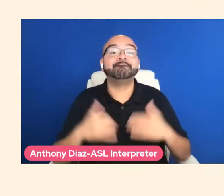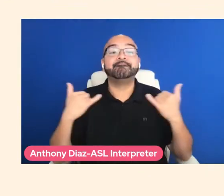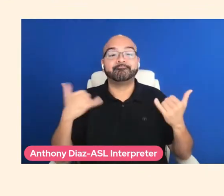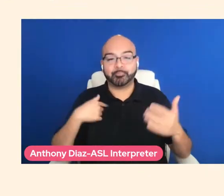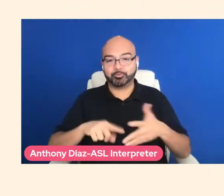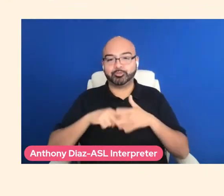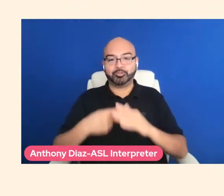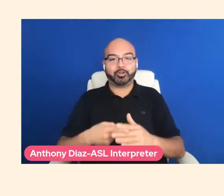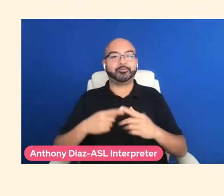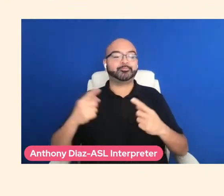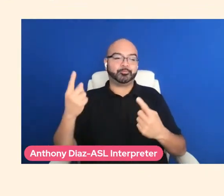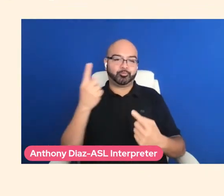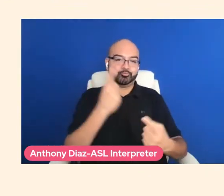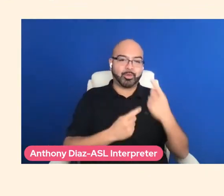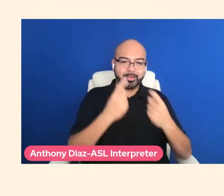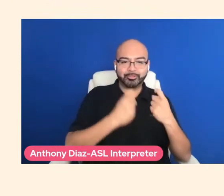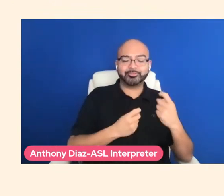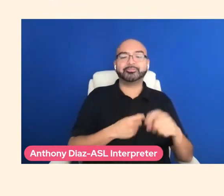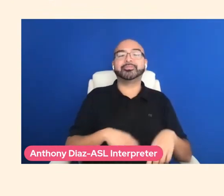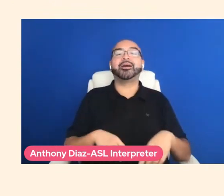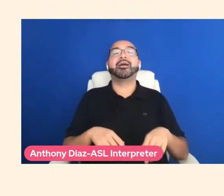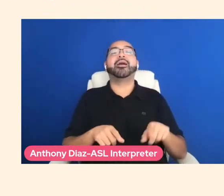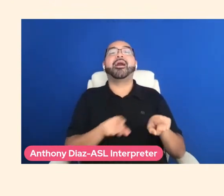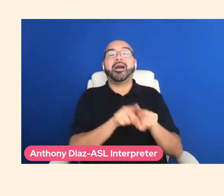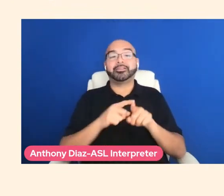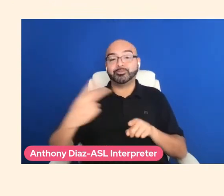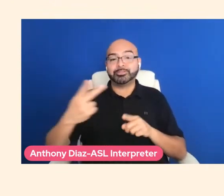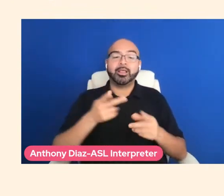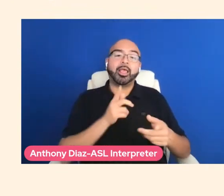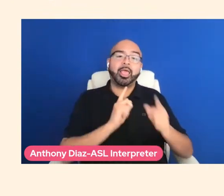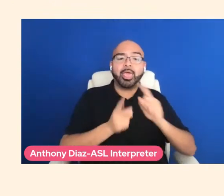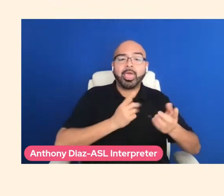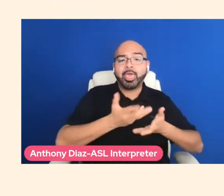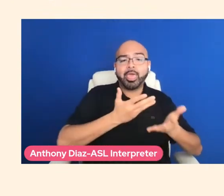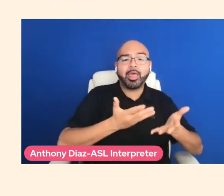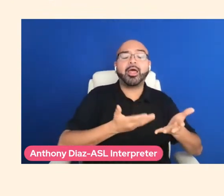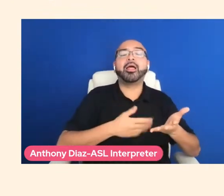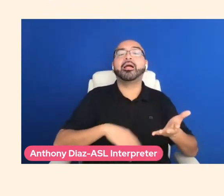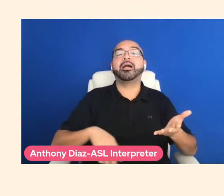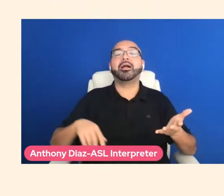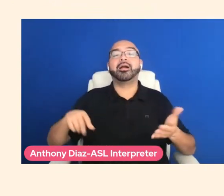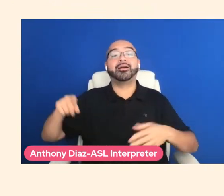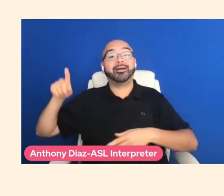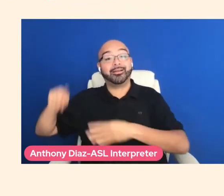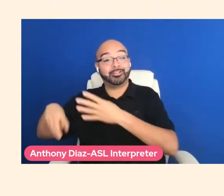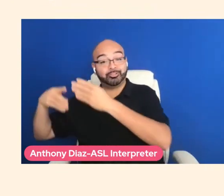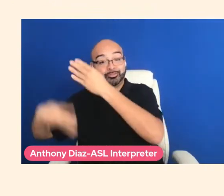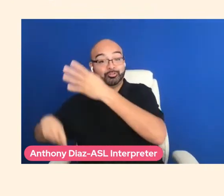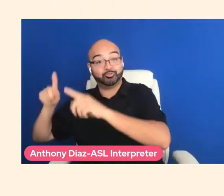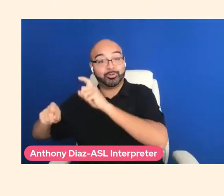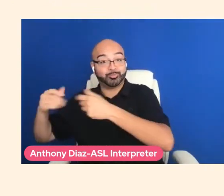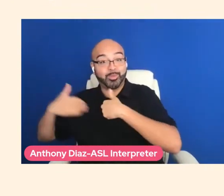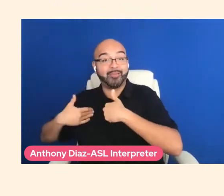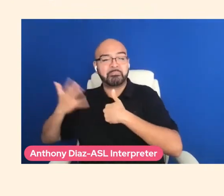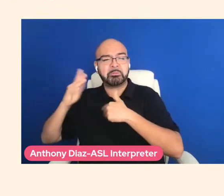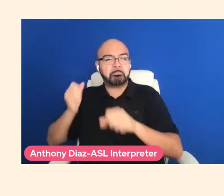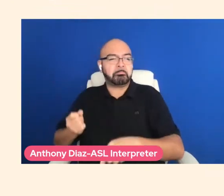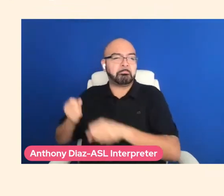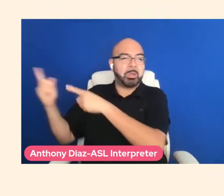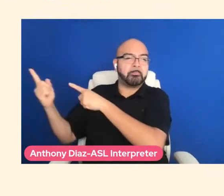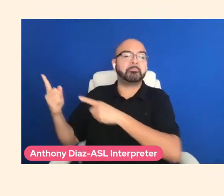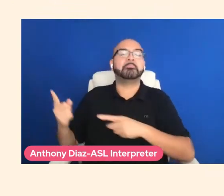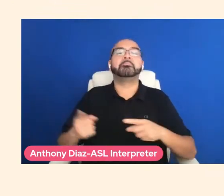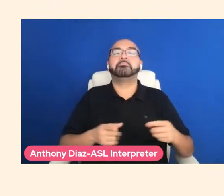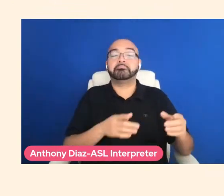the questions. And naturally, I think as we talk, we might totally ditch where these questions go and just come in a different direction